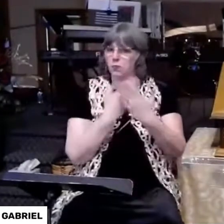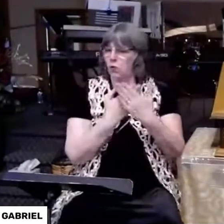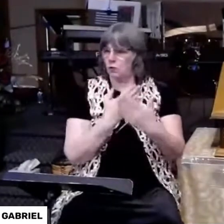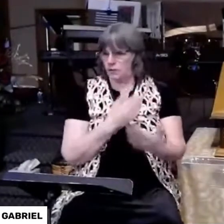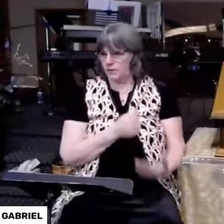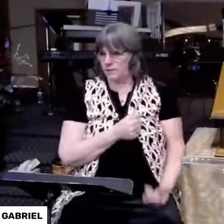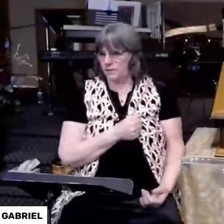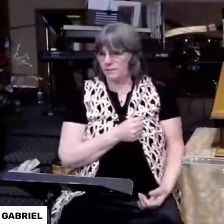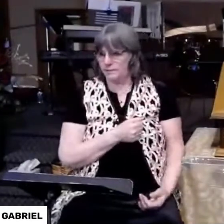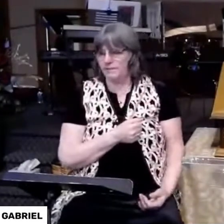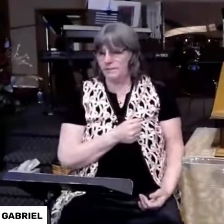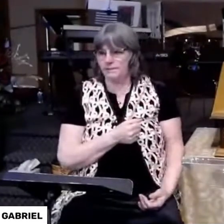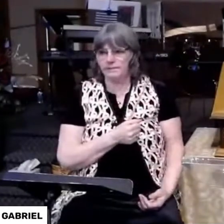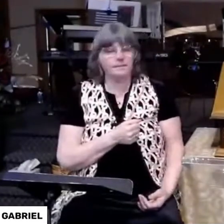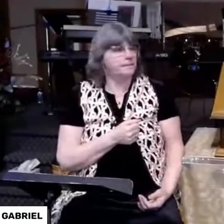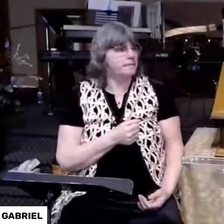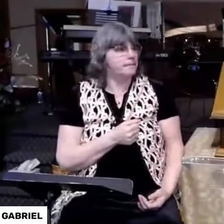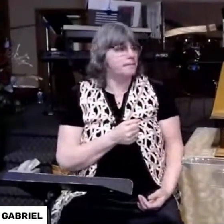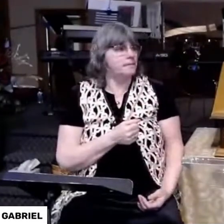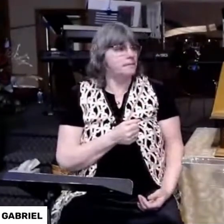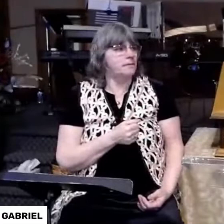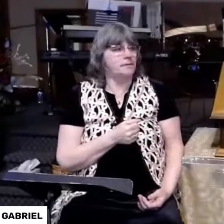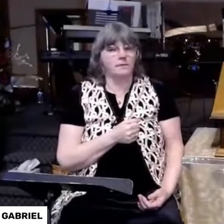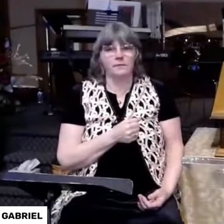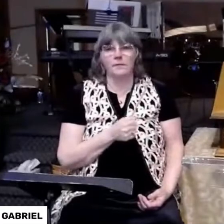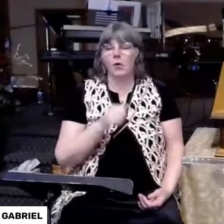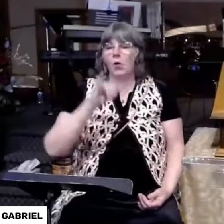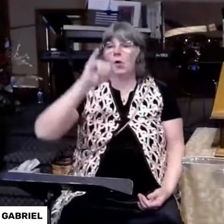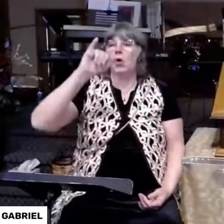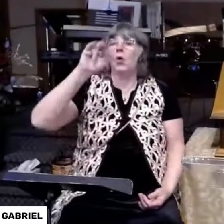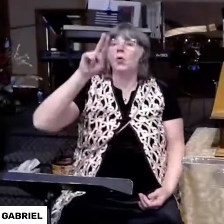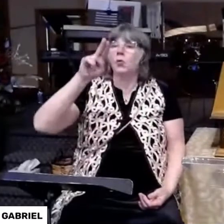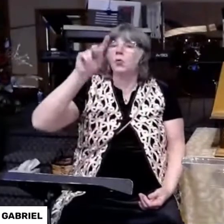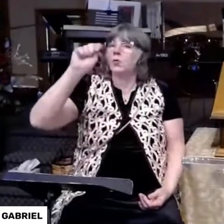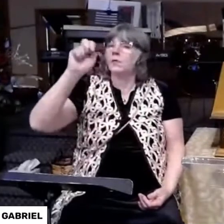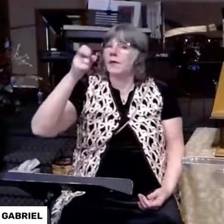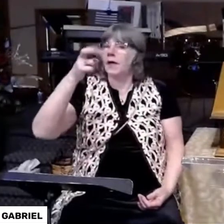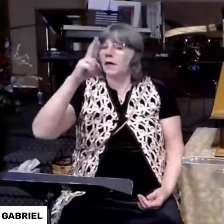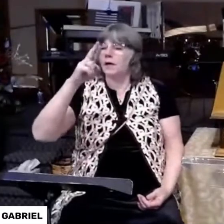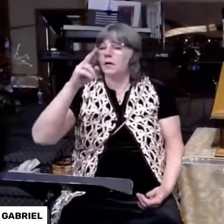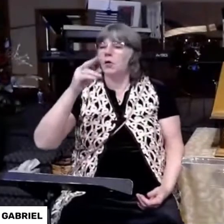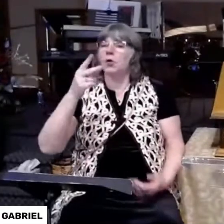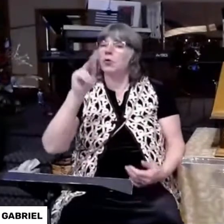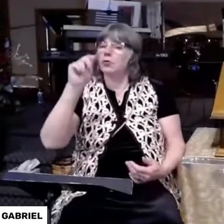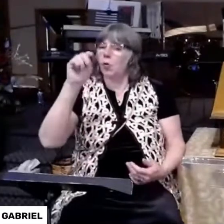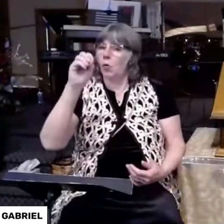right? Good. Yoter Tov means better.